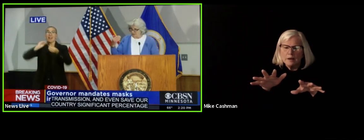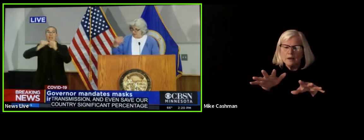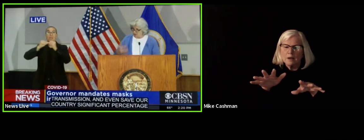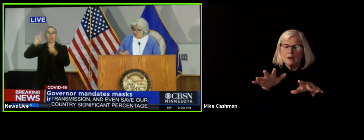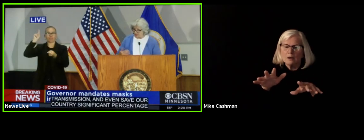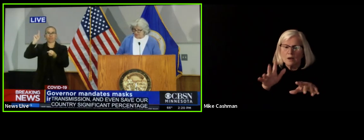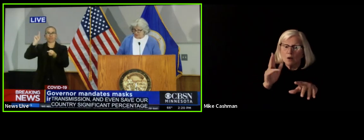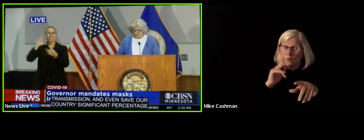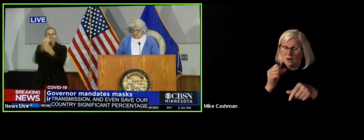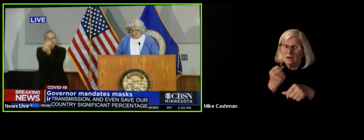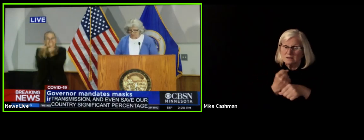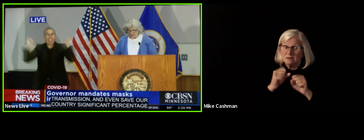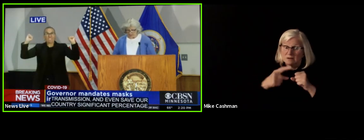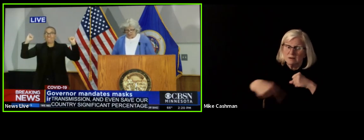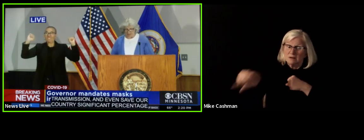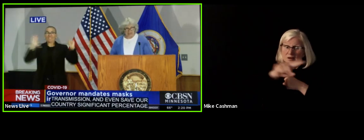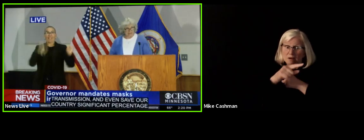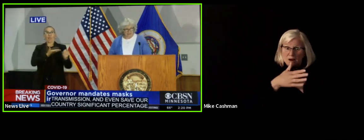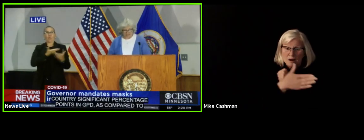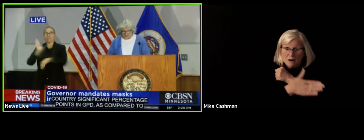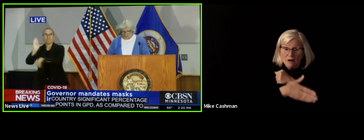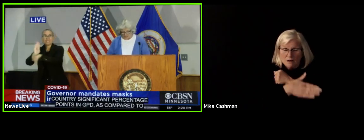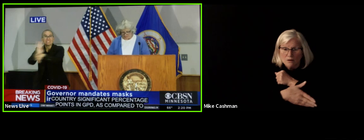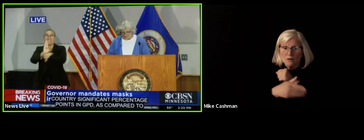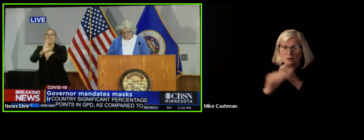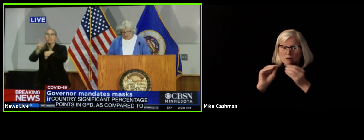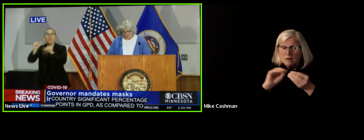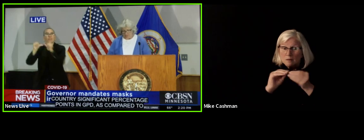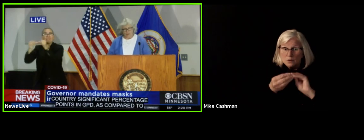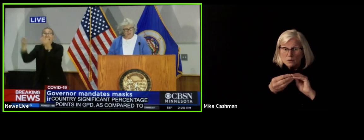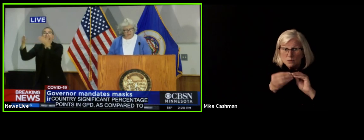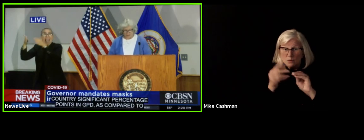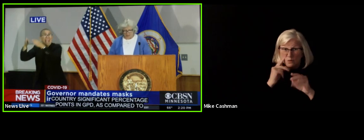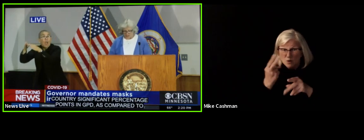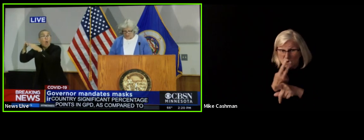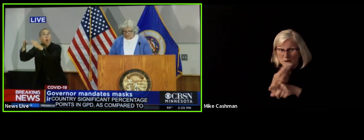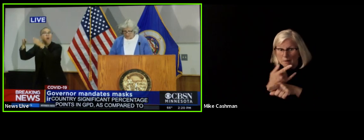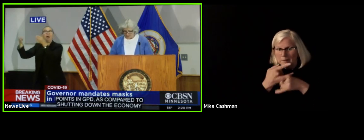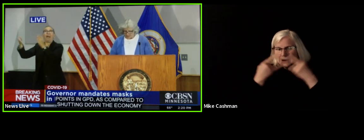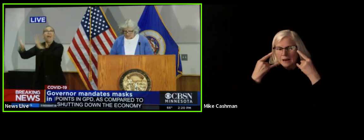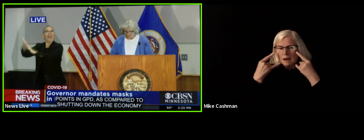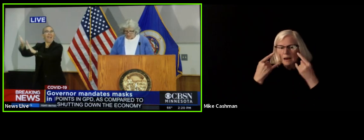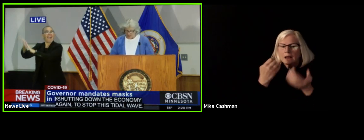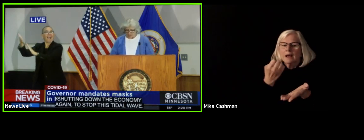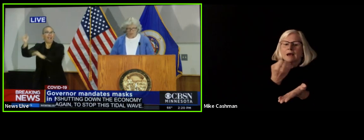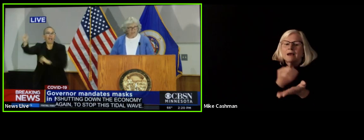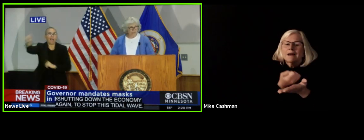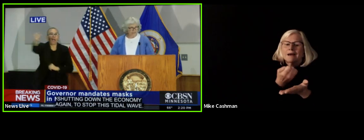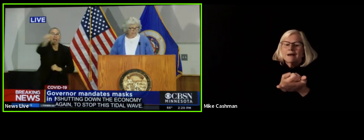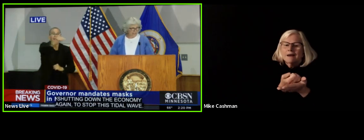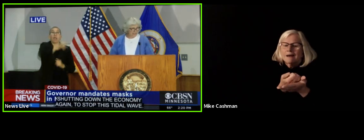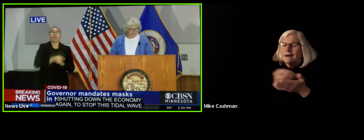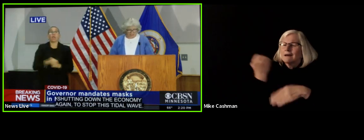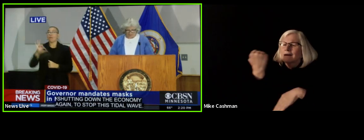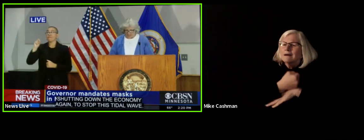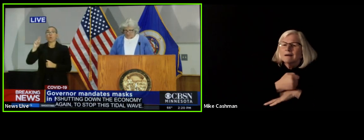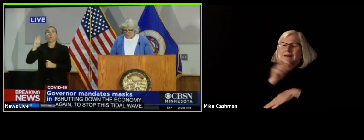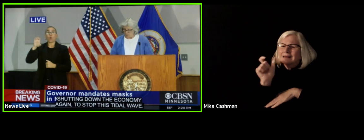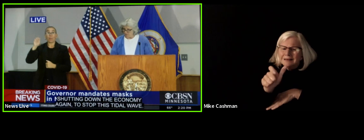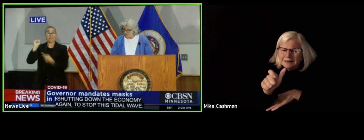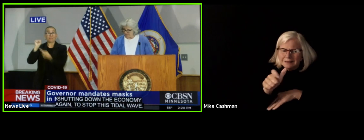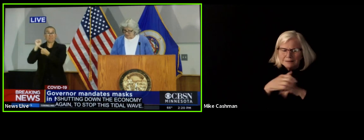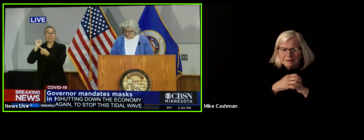to shut down the economy again to stop this tidal wave. Forbes just published an analysis comparing 21 states that had